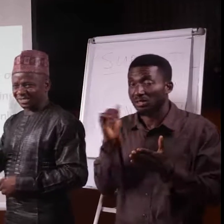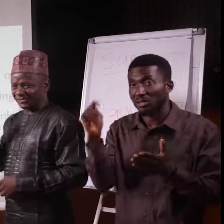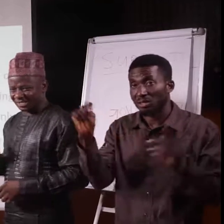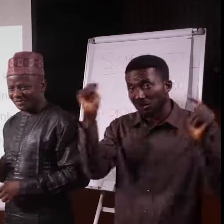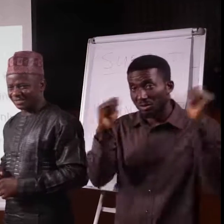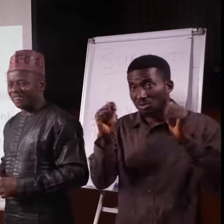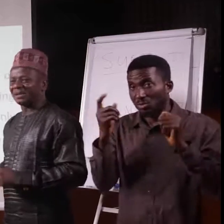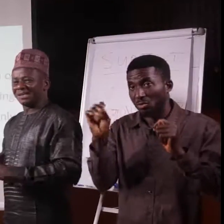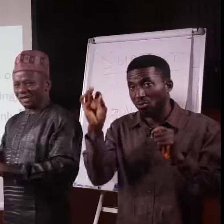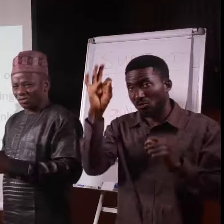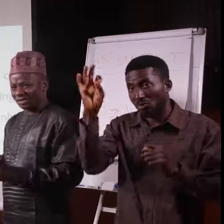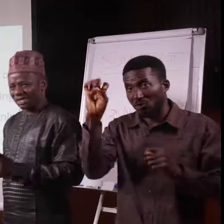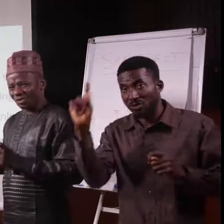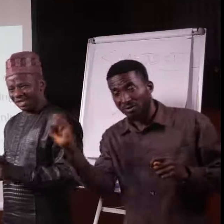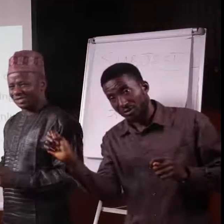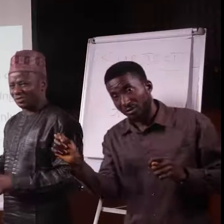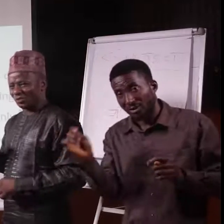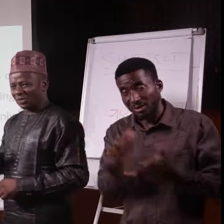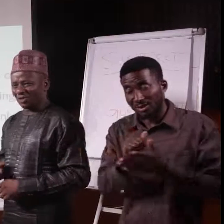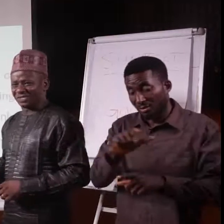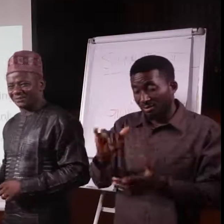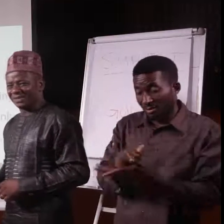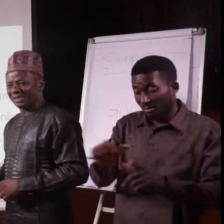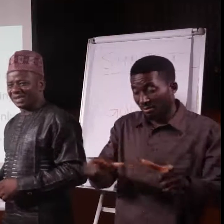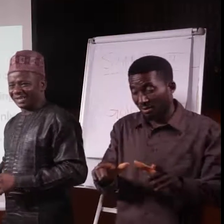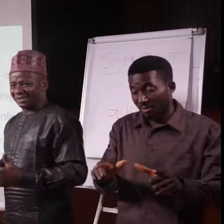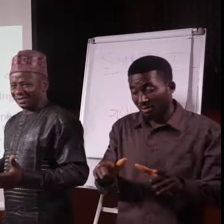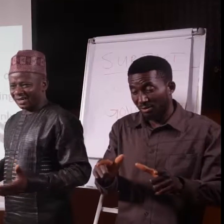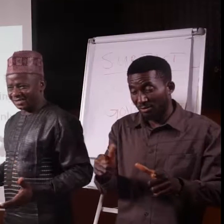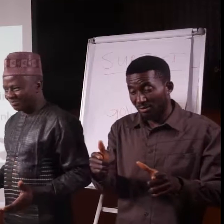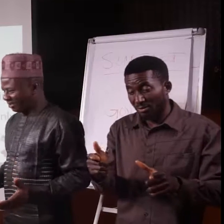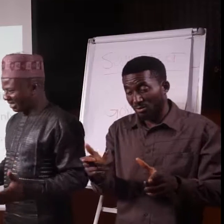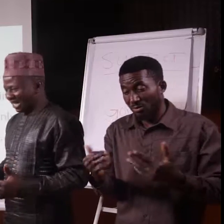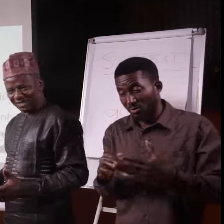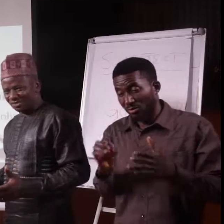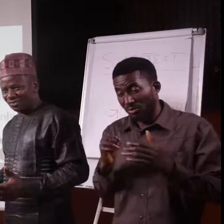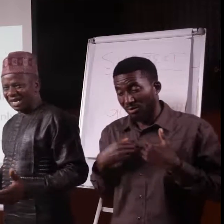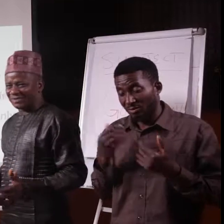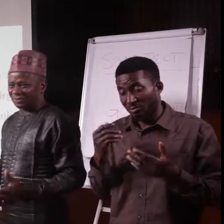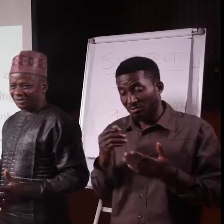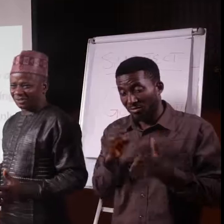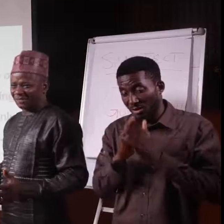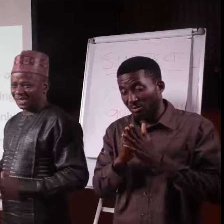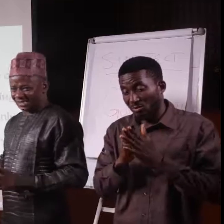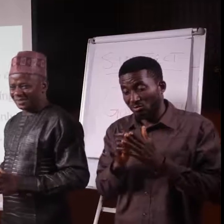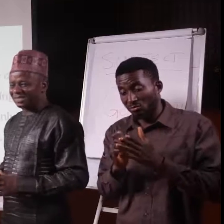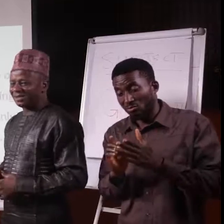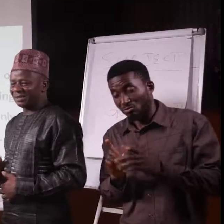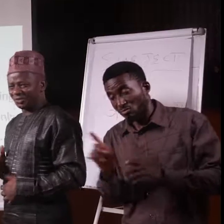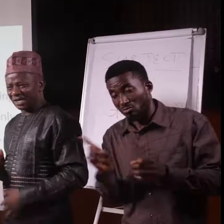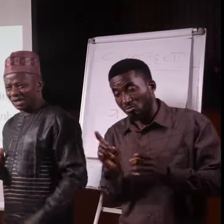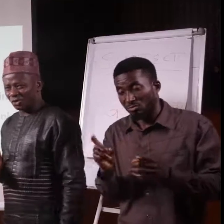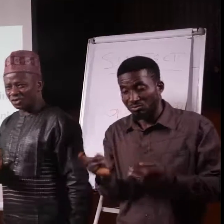or there's a festivity that locality will want to observe. And example, harvest, during harvest period. At